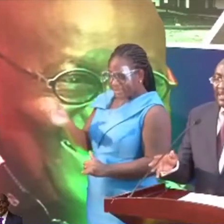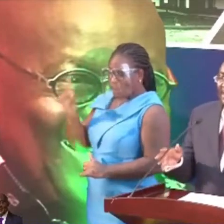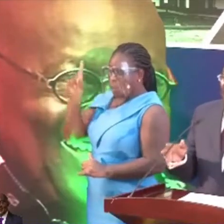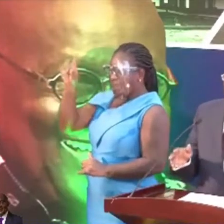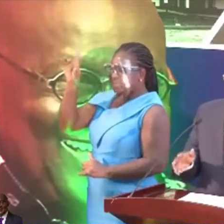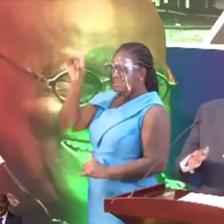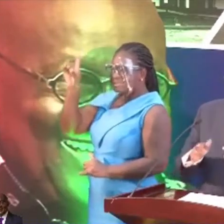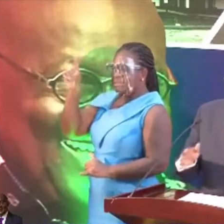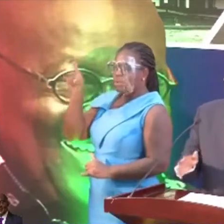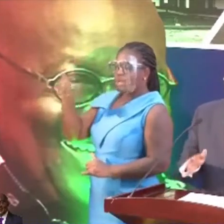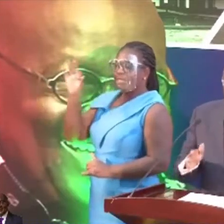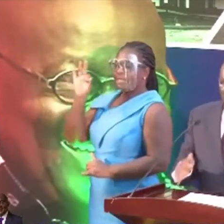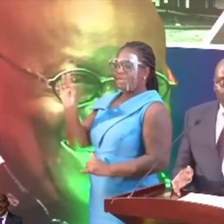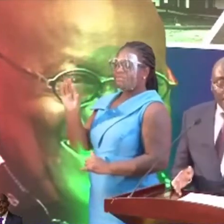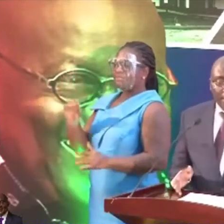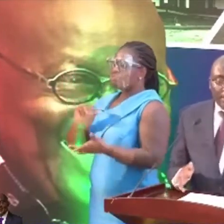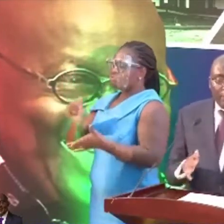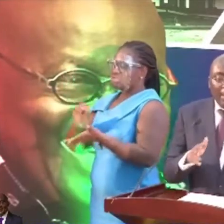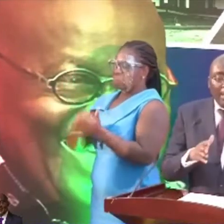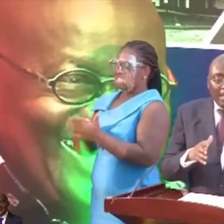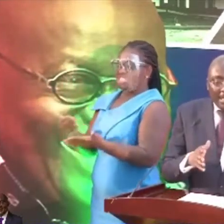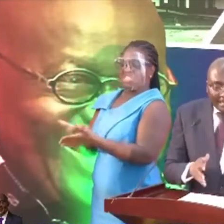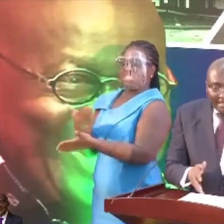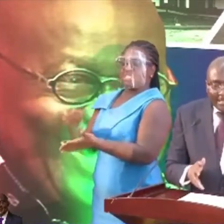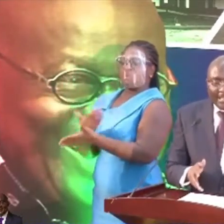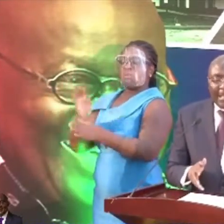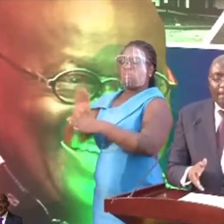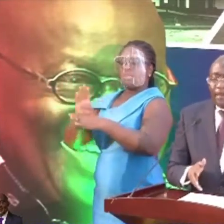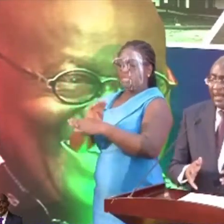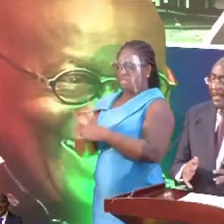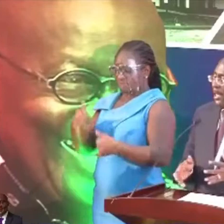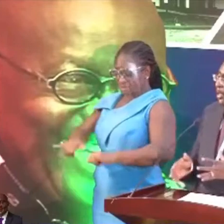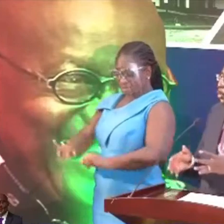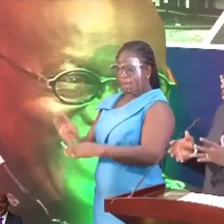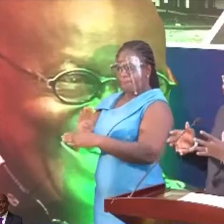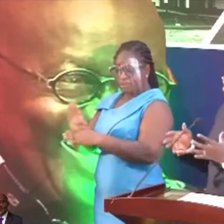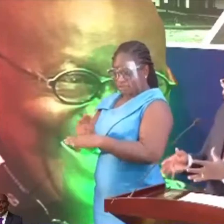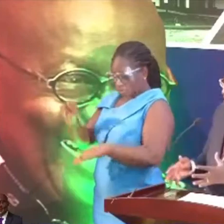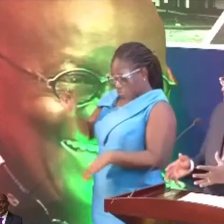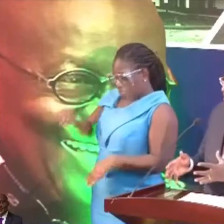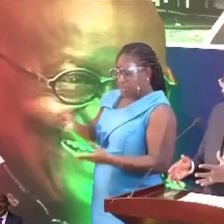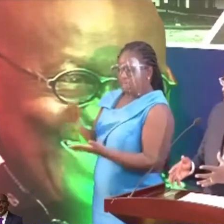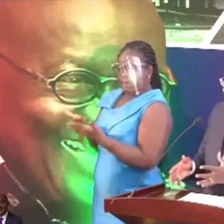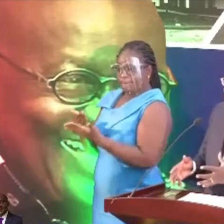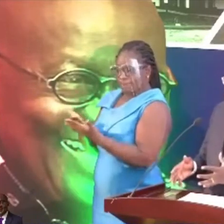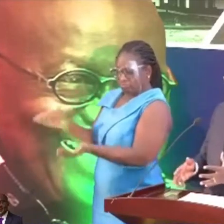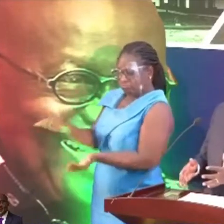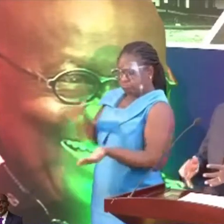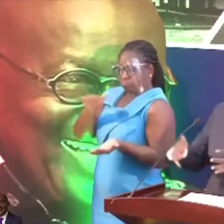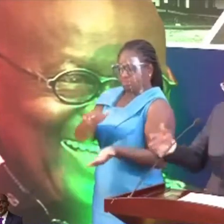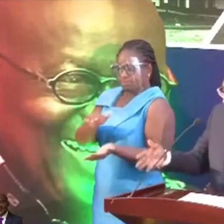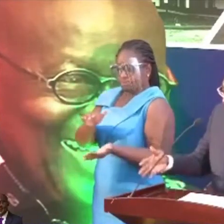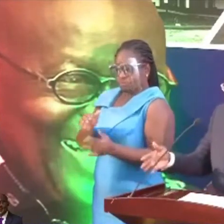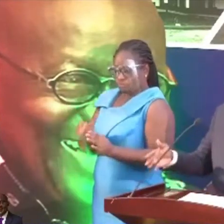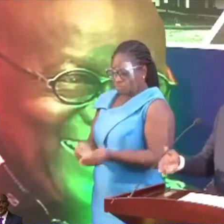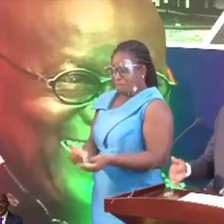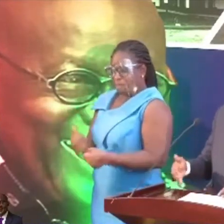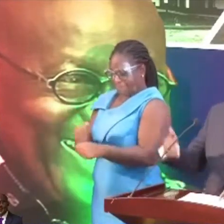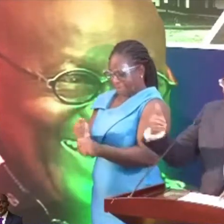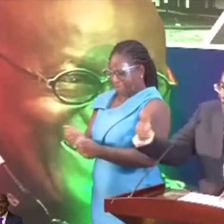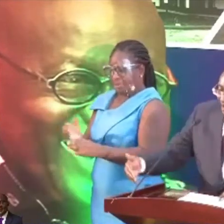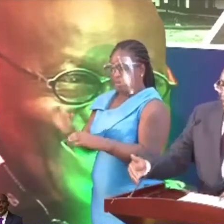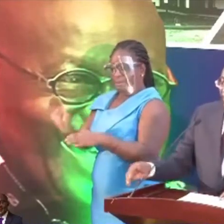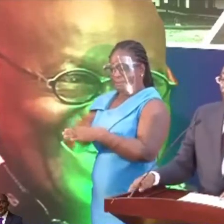1D1F doesn't only deal with new companies. If you are an existing company and you need a capital injection to expand, you